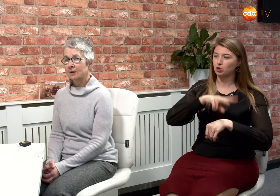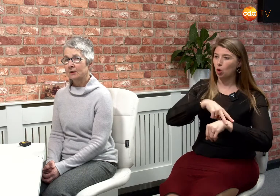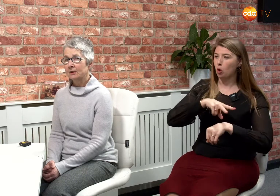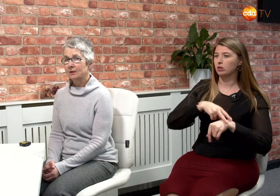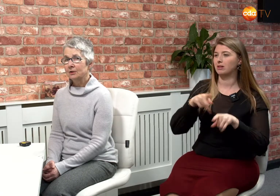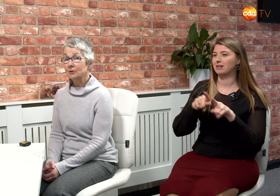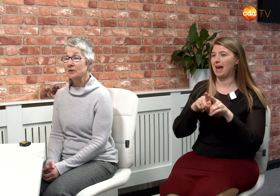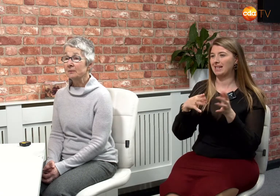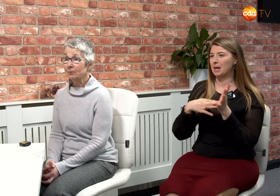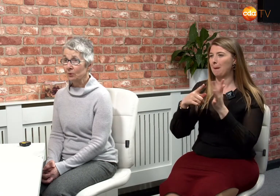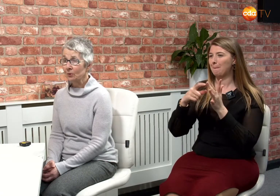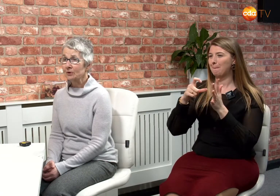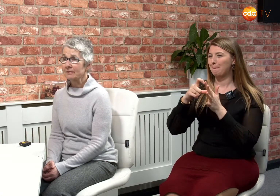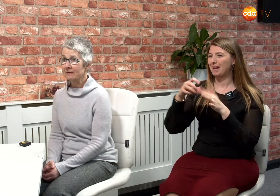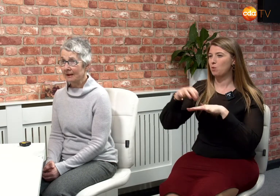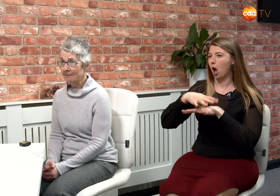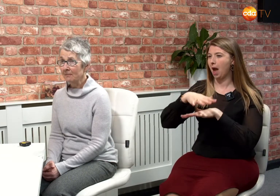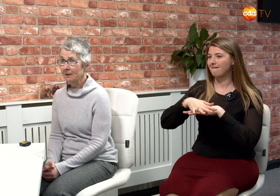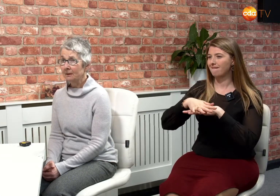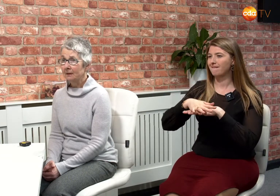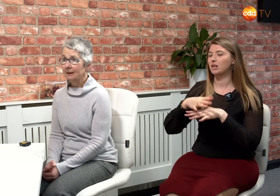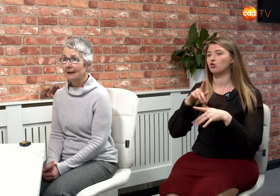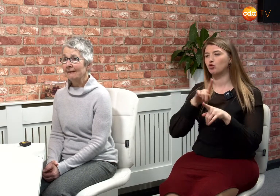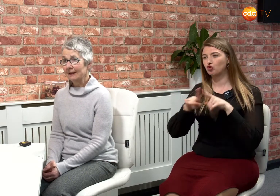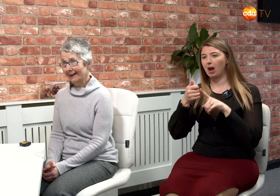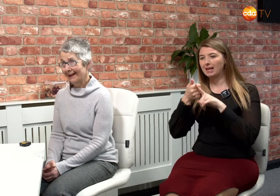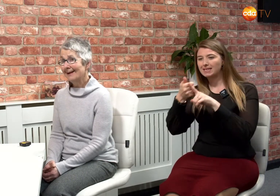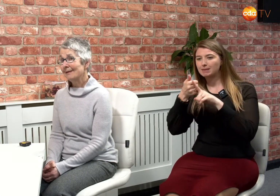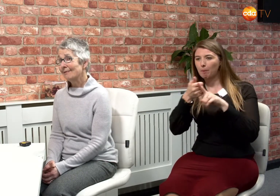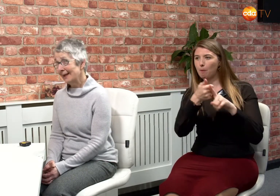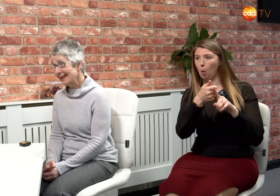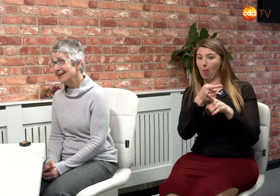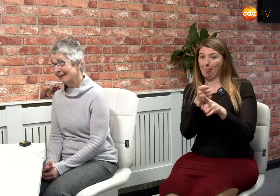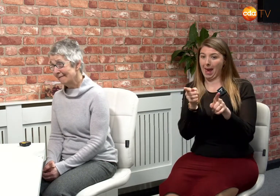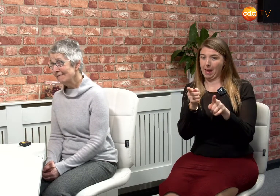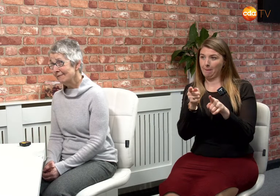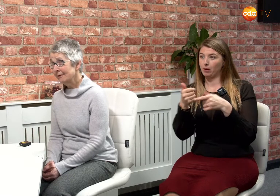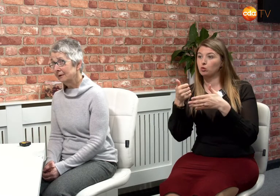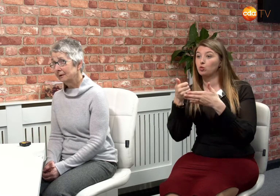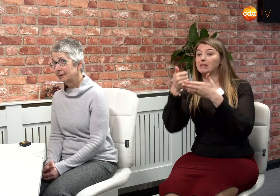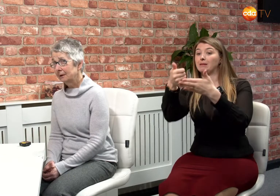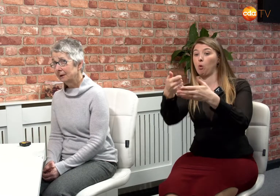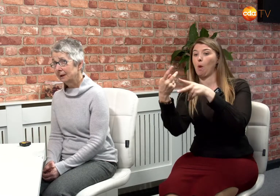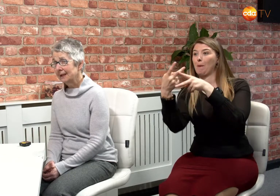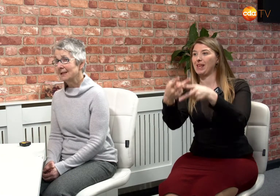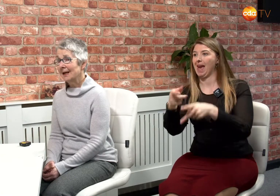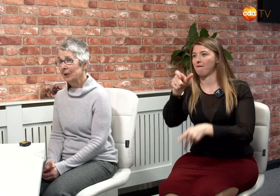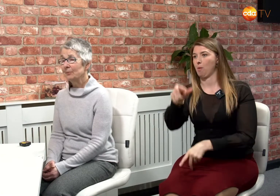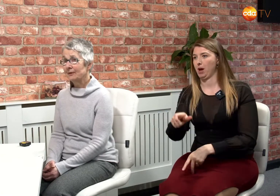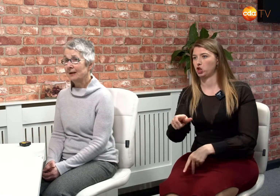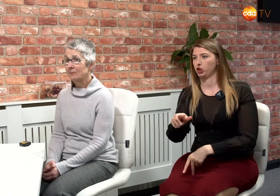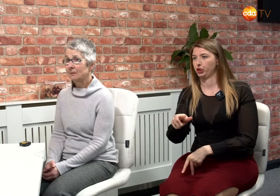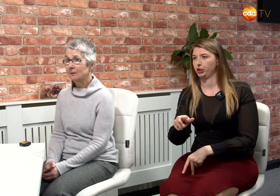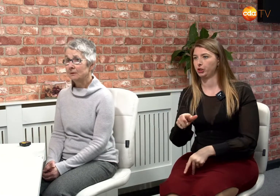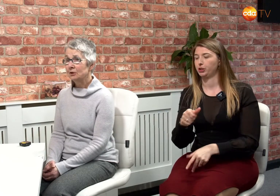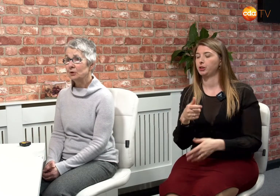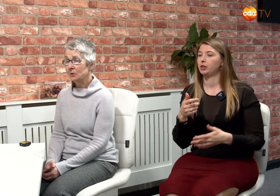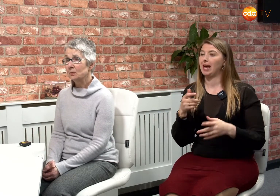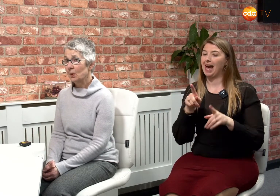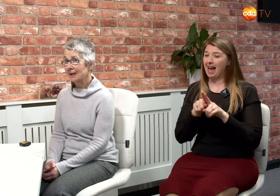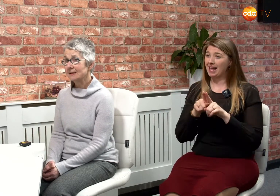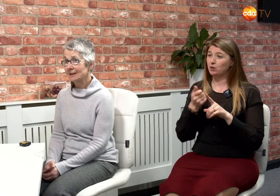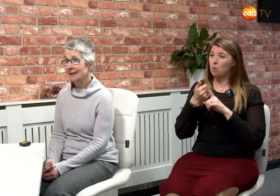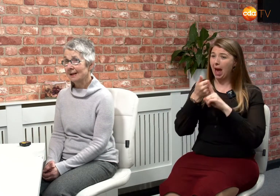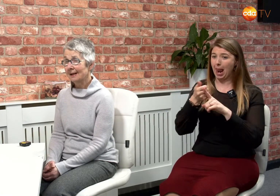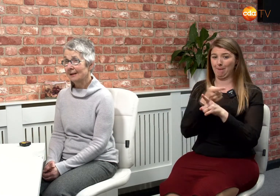midwives, to support them in the care that they give and to help them to